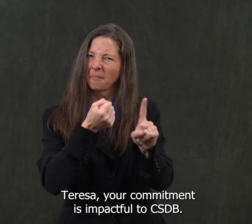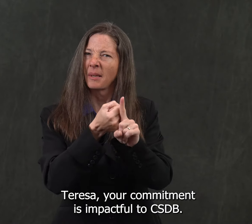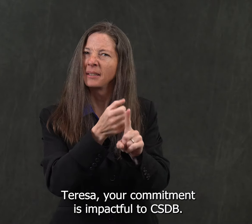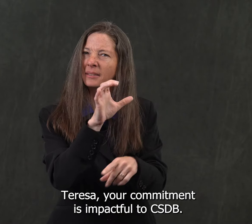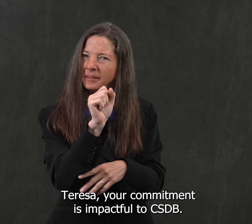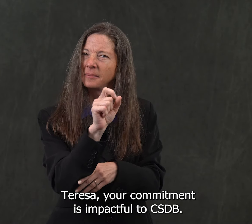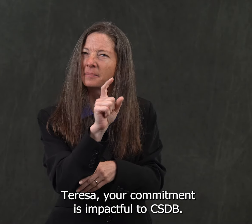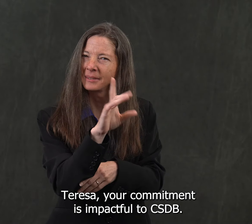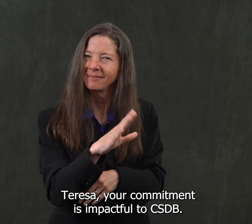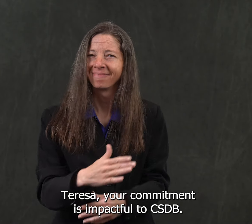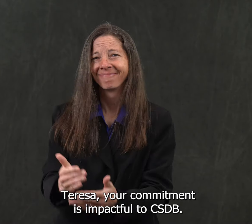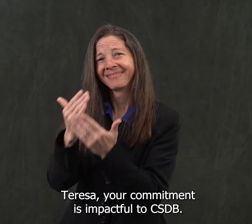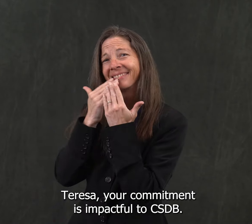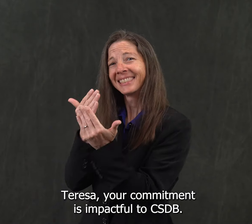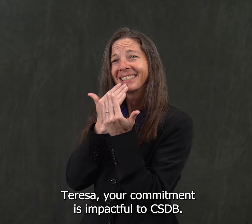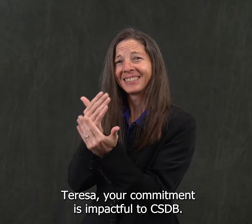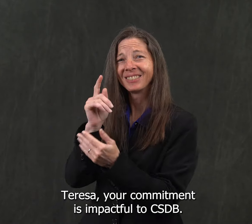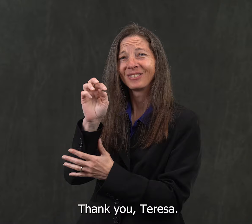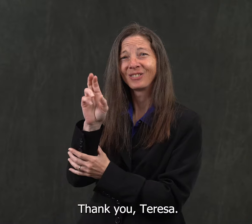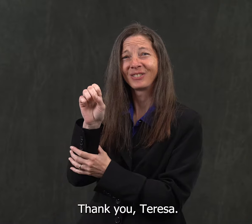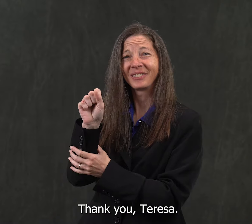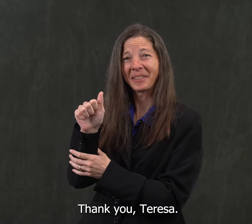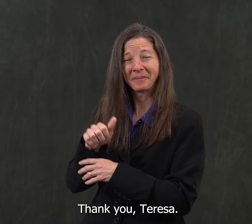is impactful to CSDB. Thank you, Teresa.